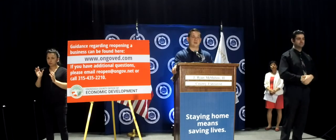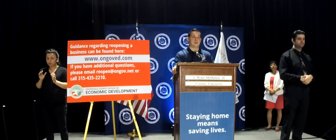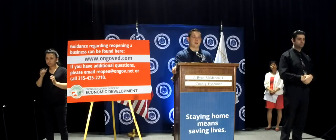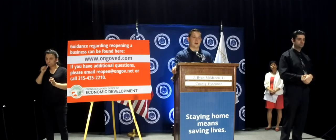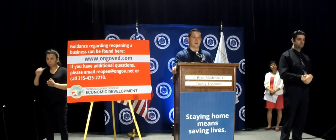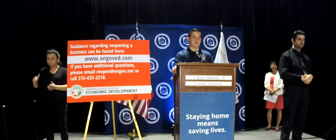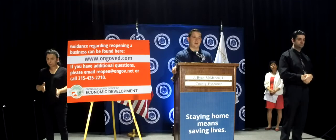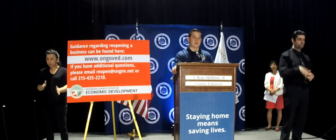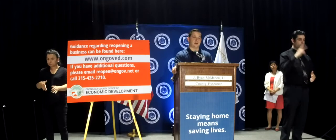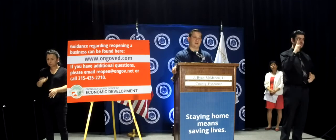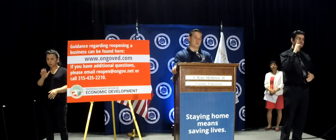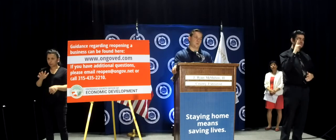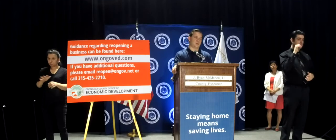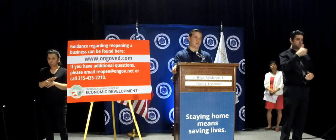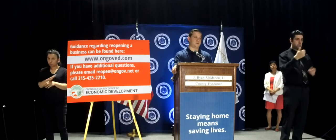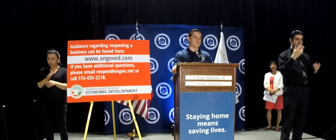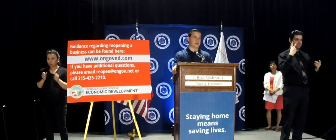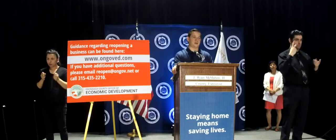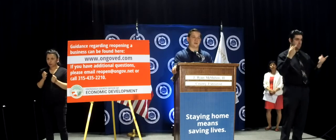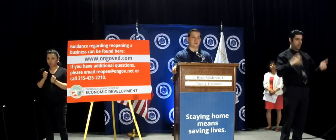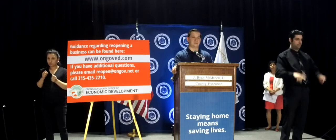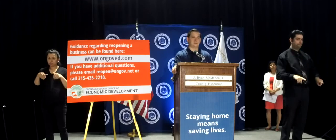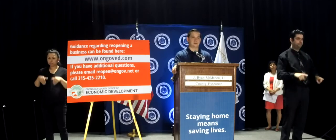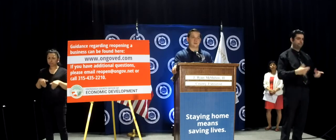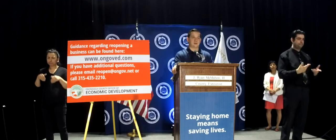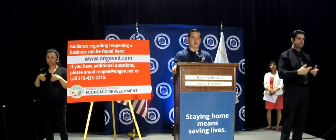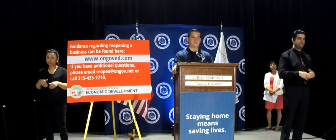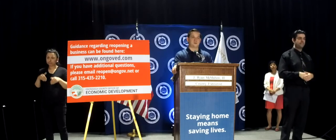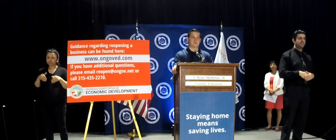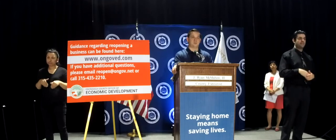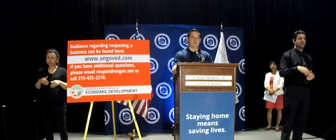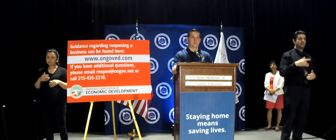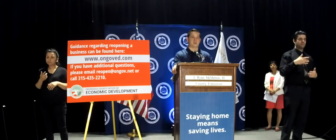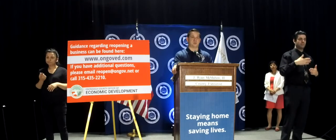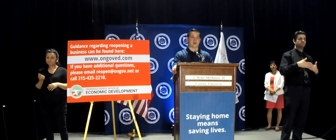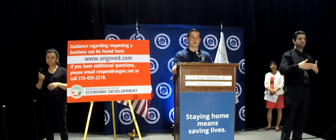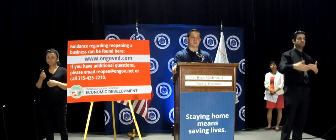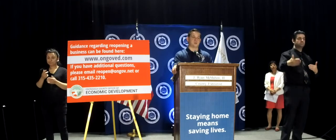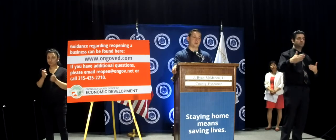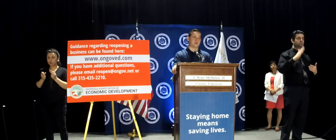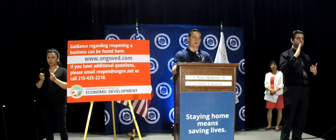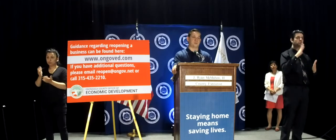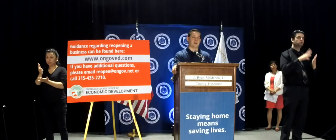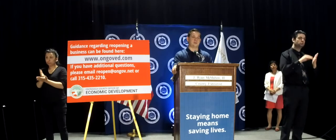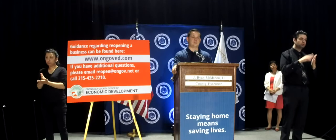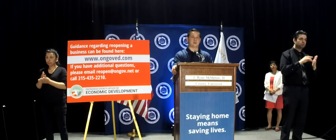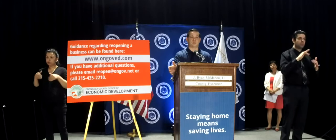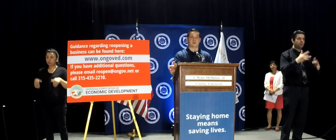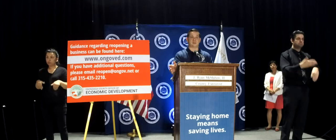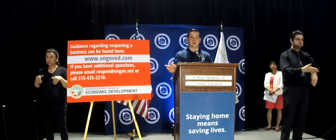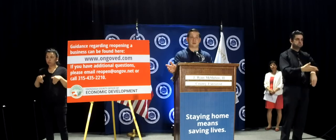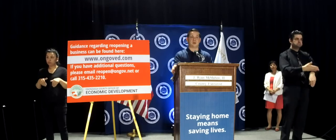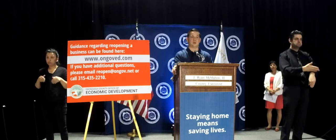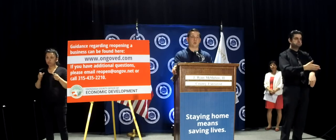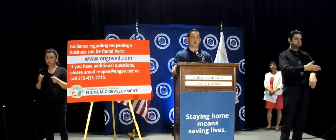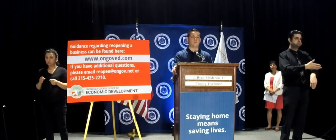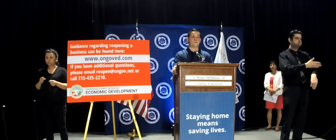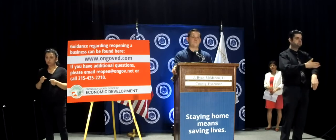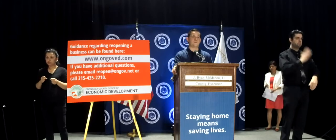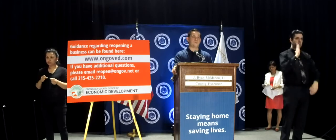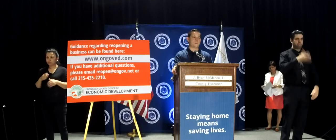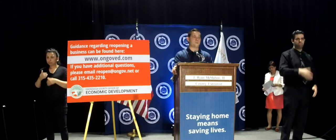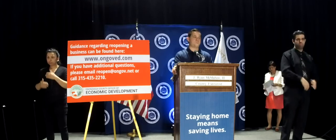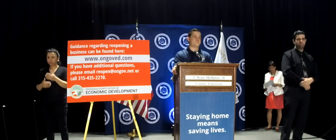not. And then we'll learn from Saturday. And if there's best practices we can learn from that to implement Sunday and Monday, we